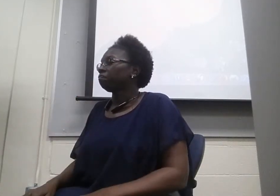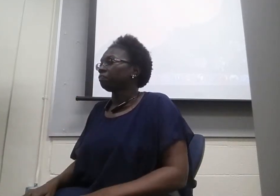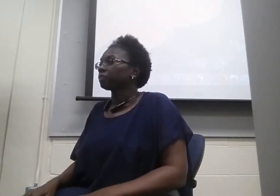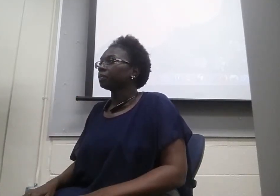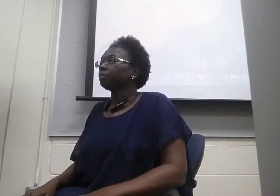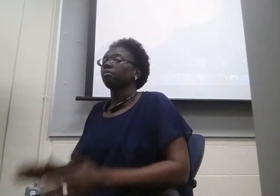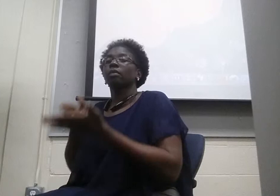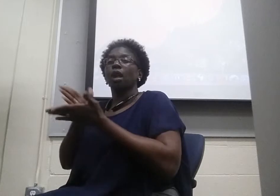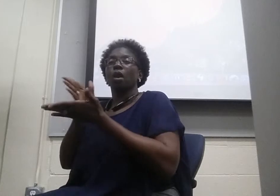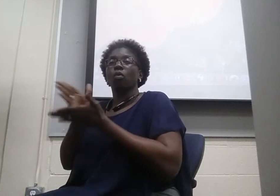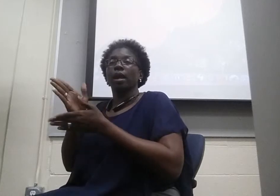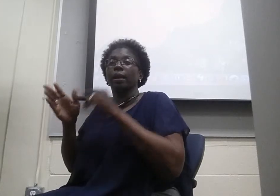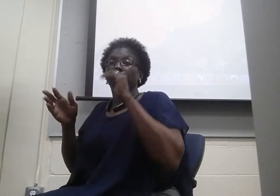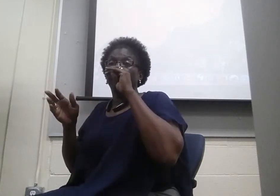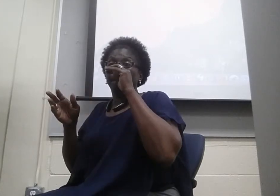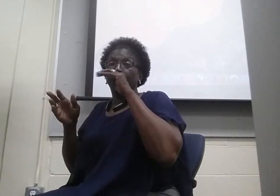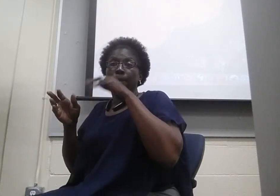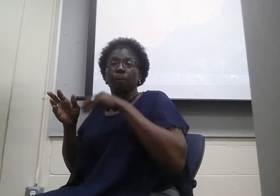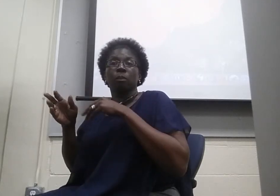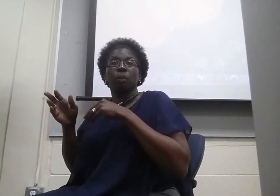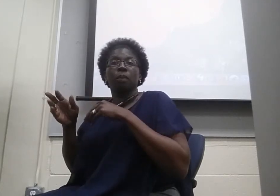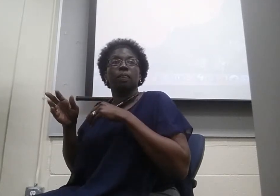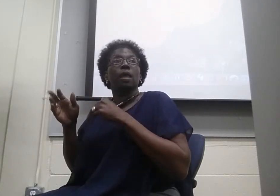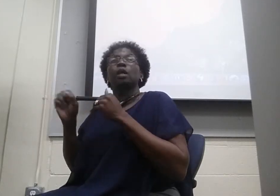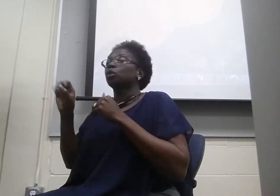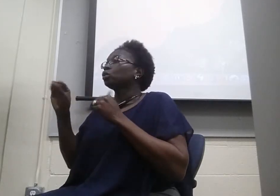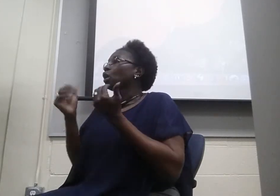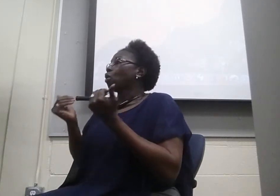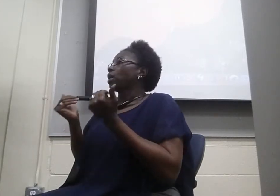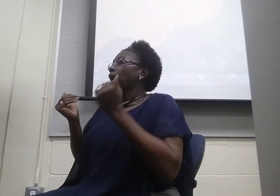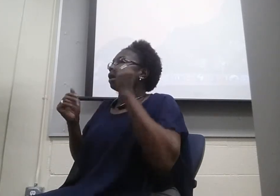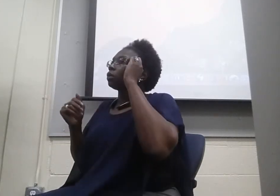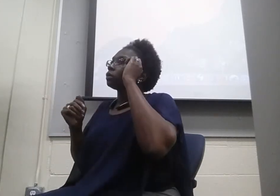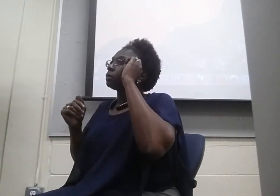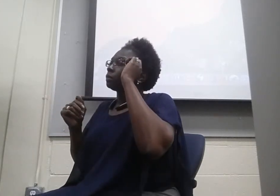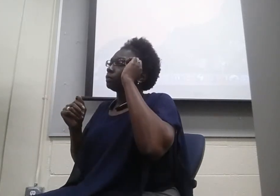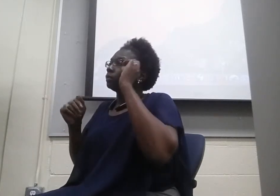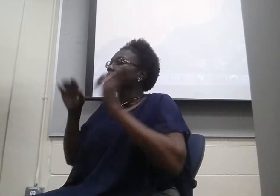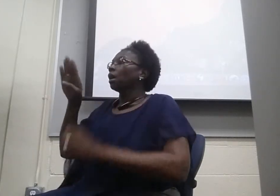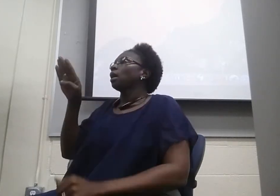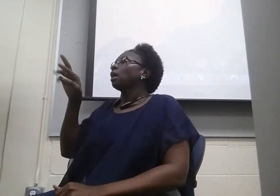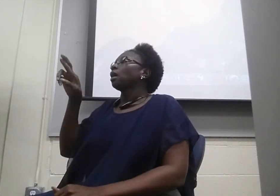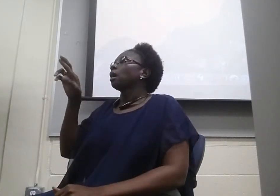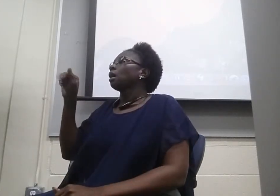all right. So now, Randy said I'm a professional